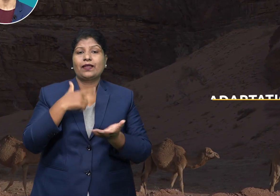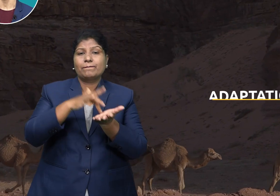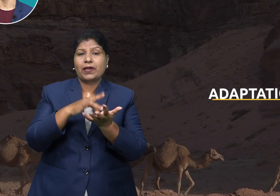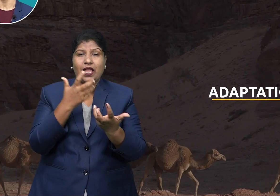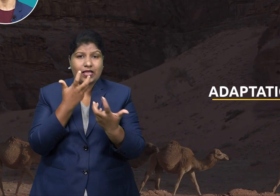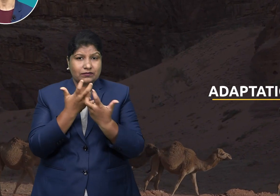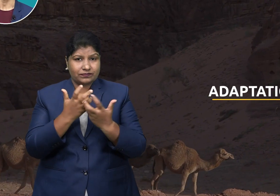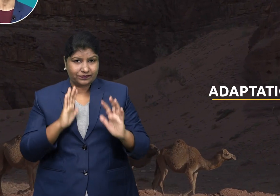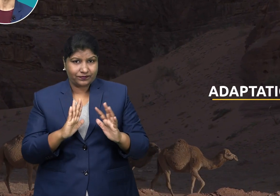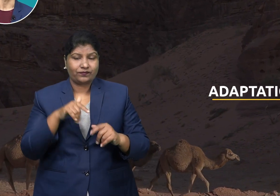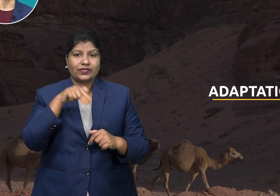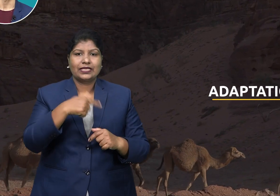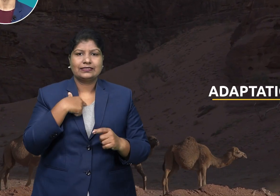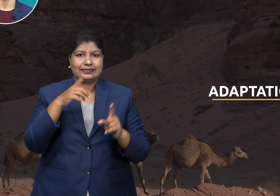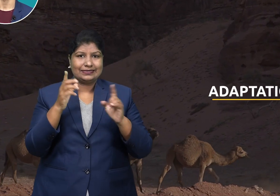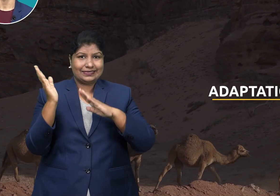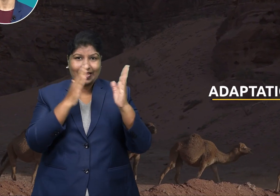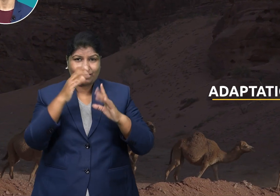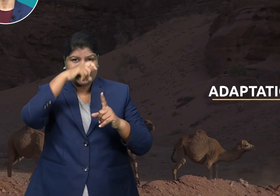Adaptation to temperature in animals.